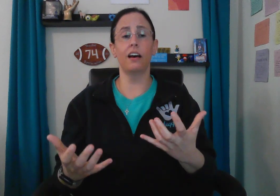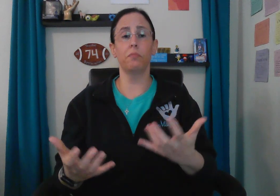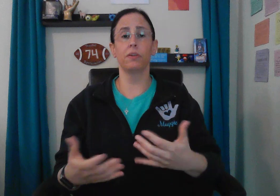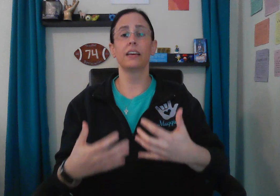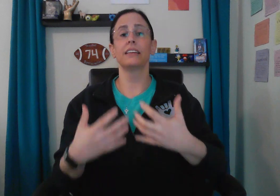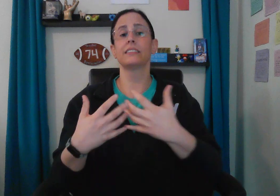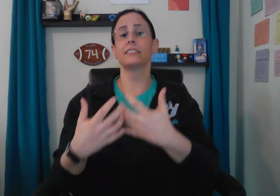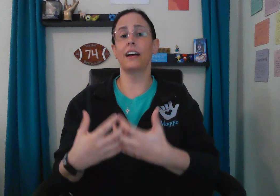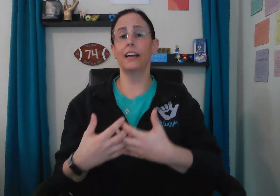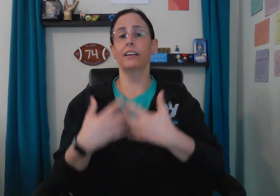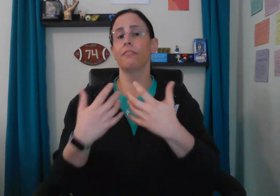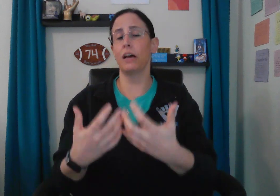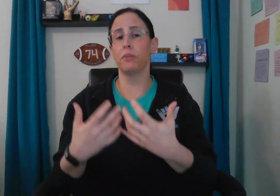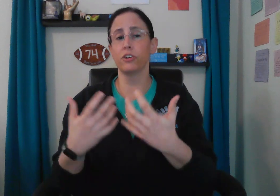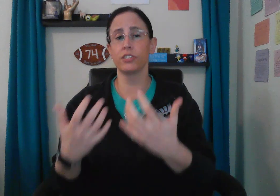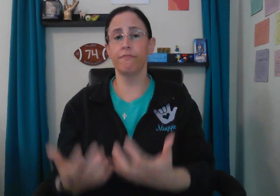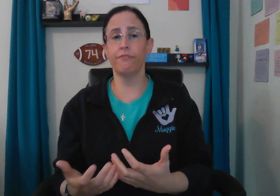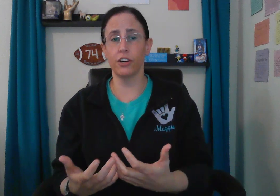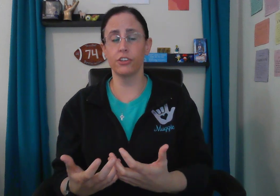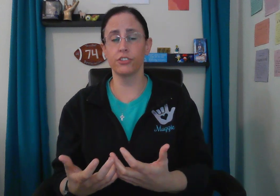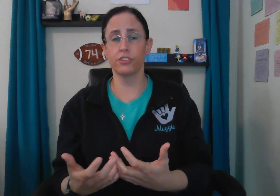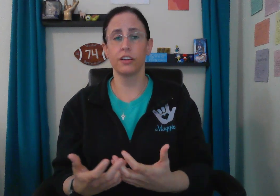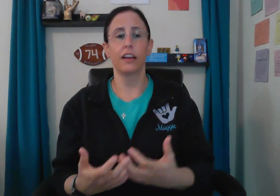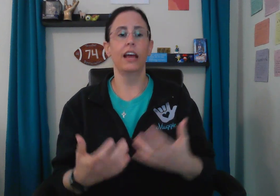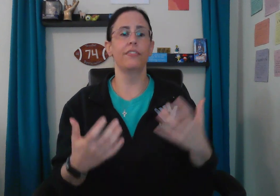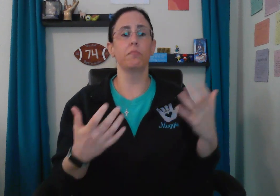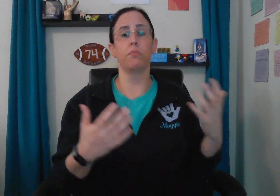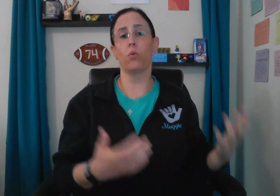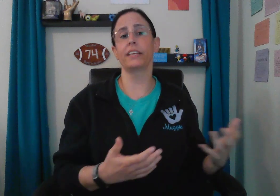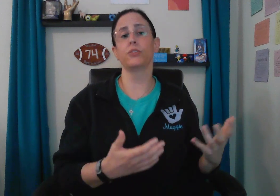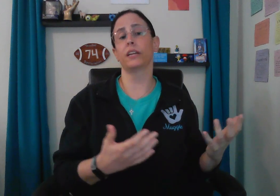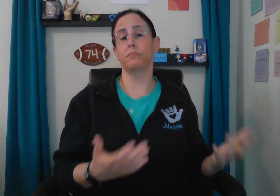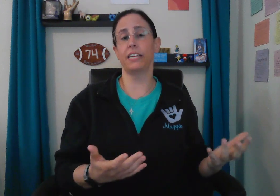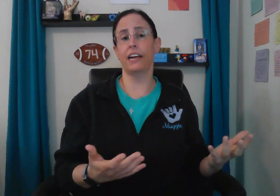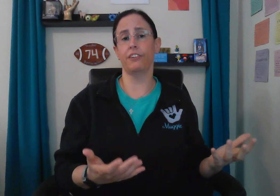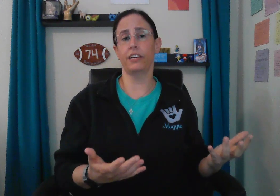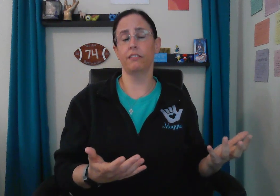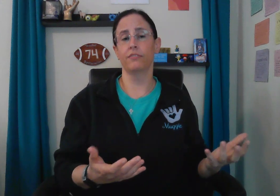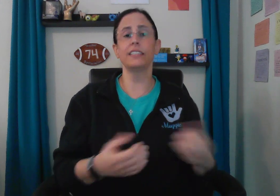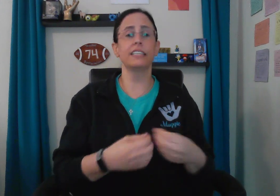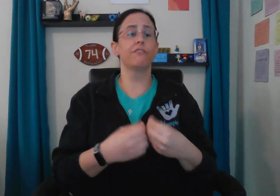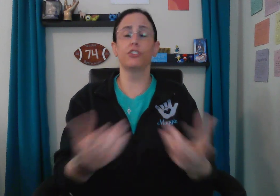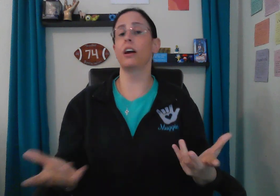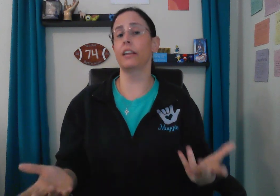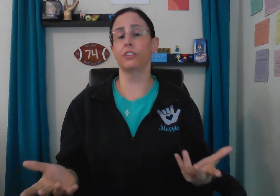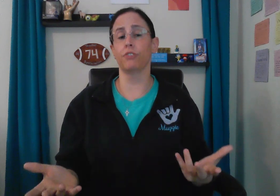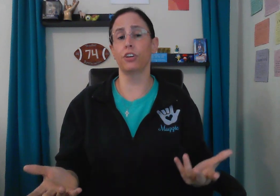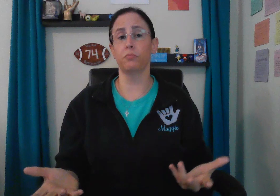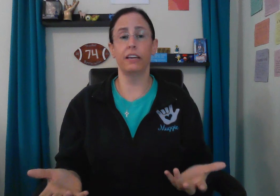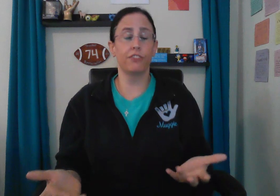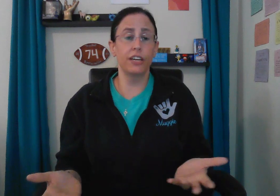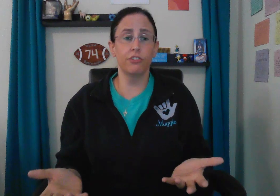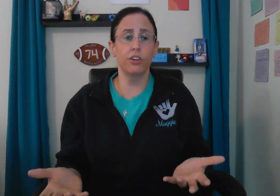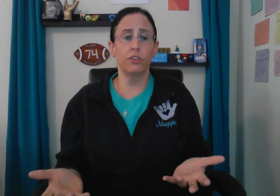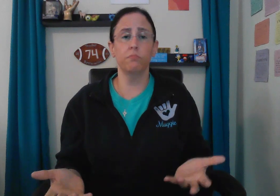up, sign that person first and then point to an empty area. That's if they're not in the room. If they're in the room,